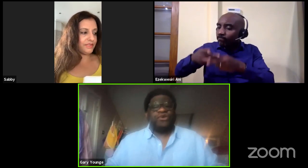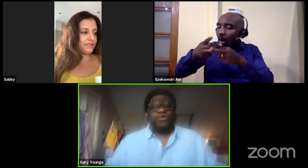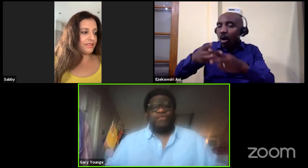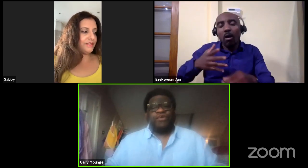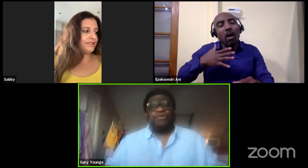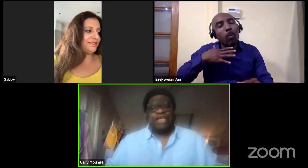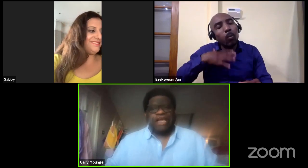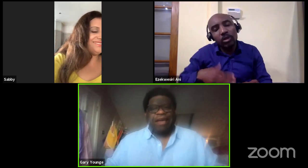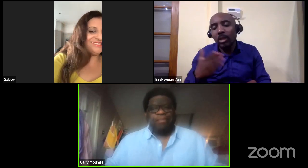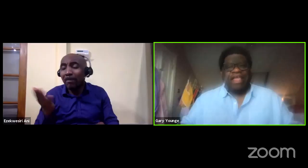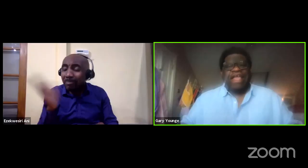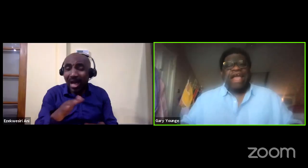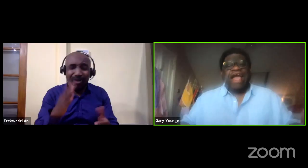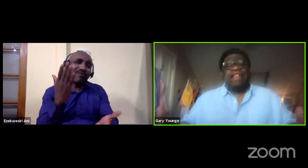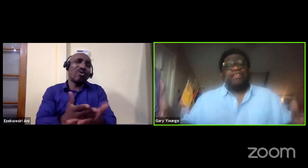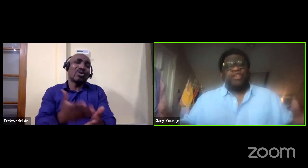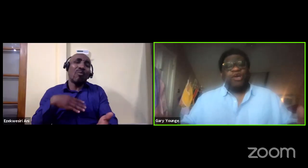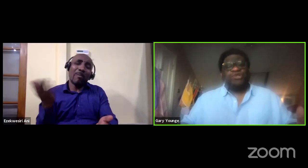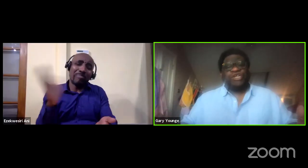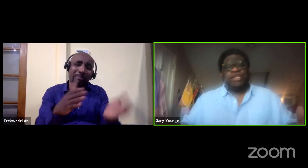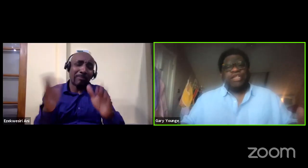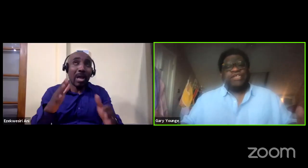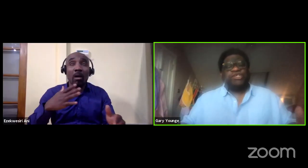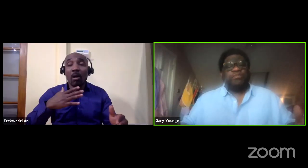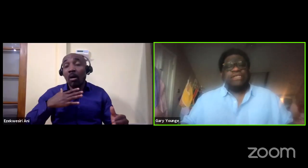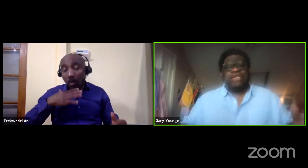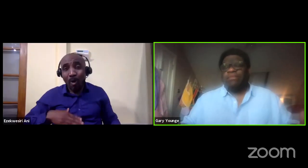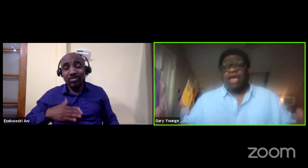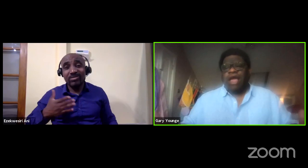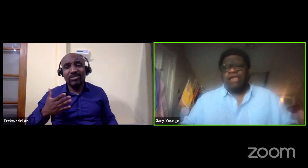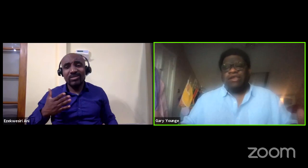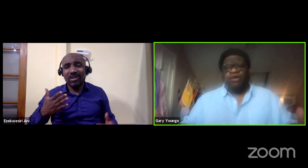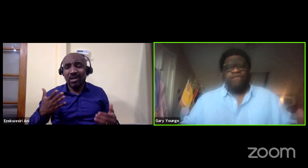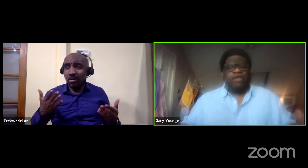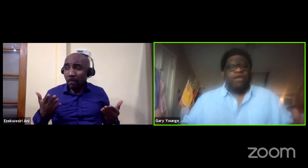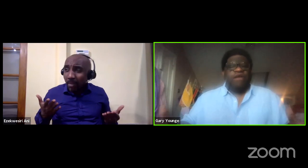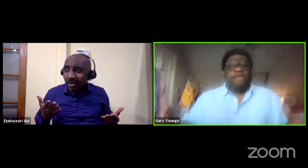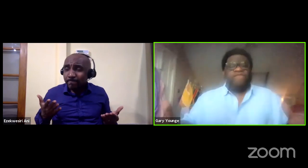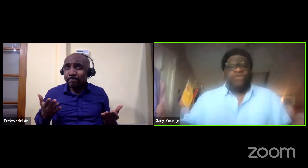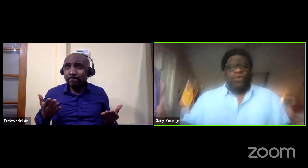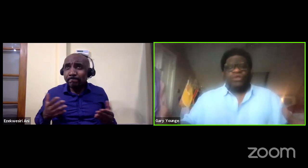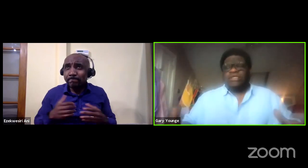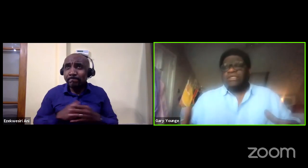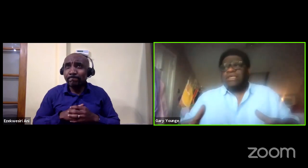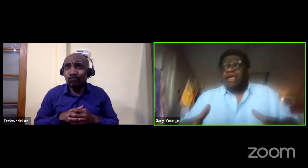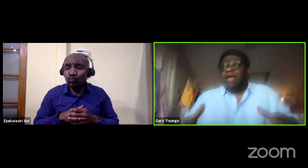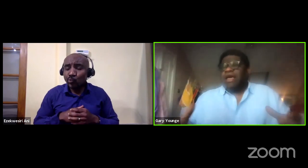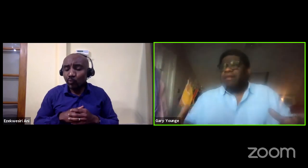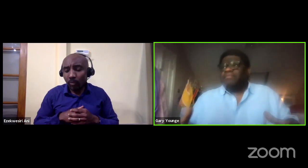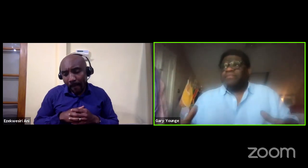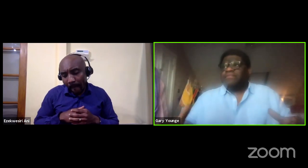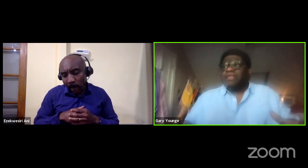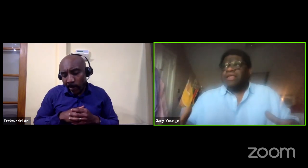to school. Of course I am. And the notion that there should be some kind of false